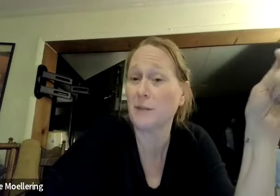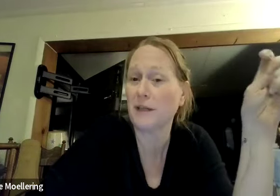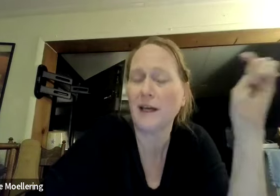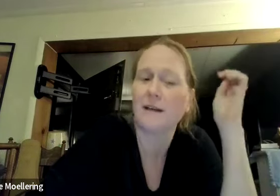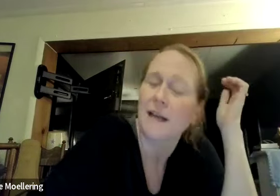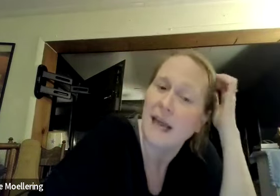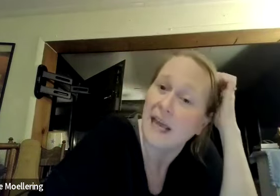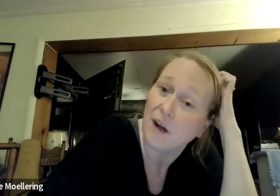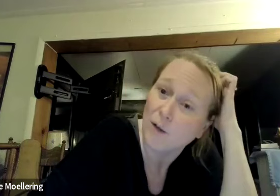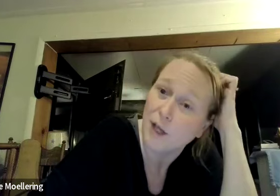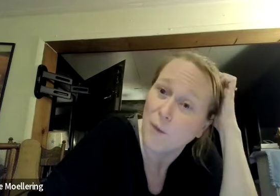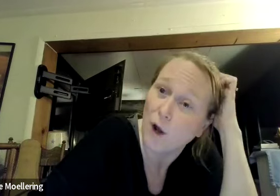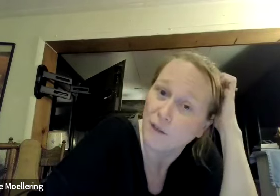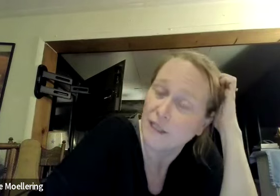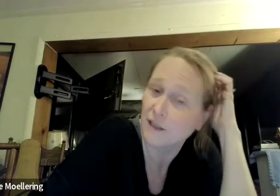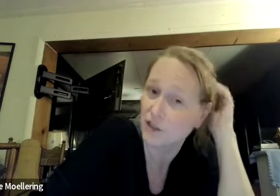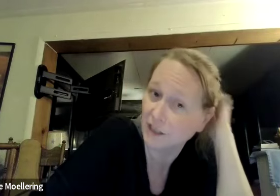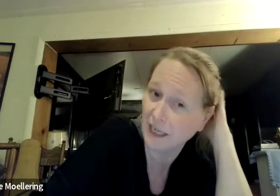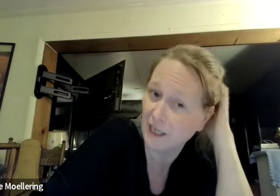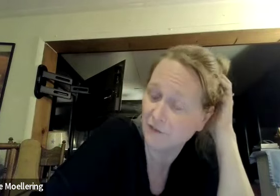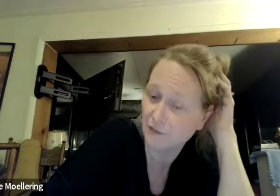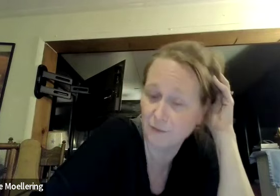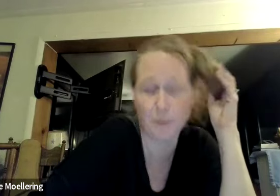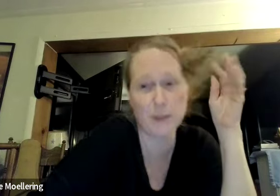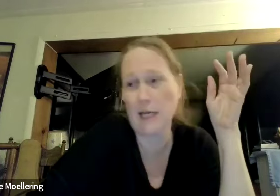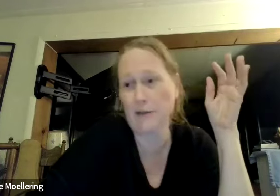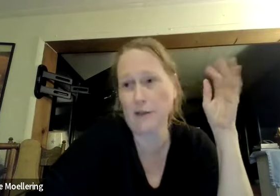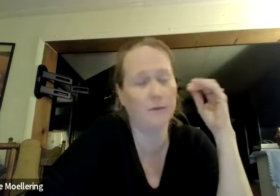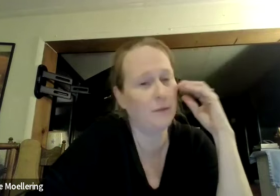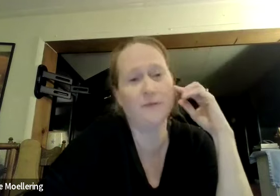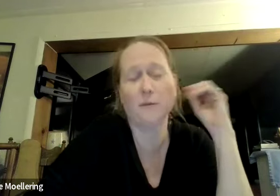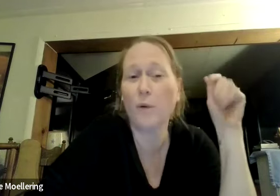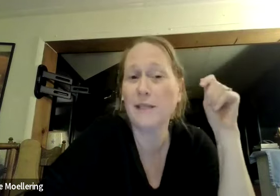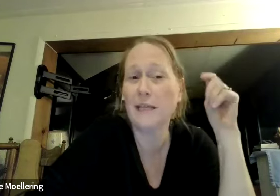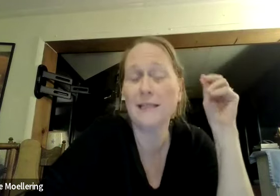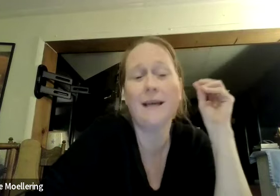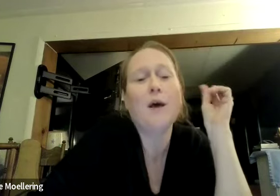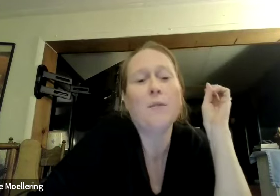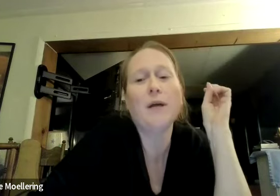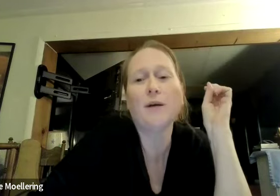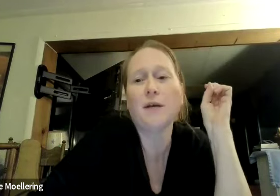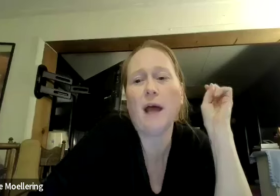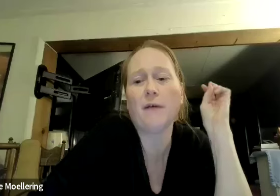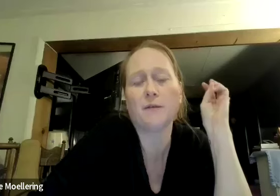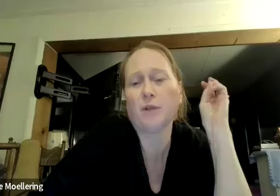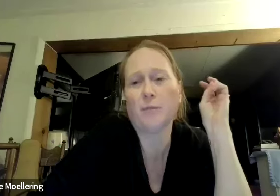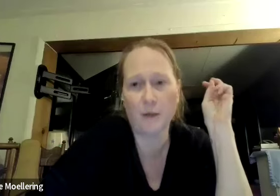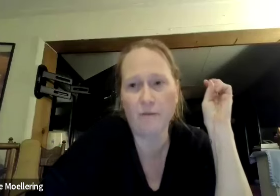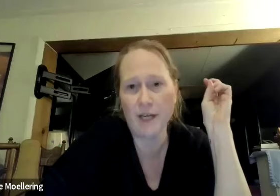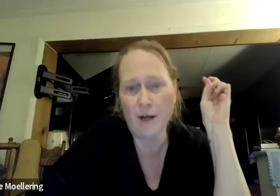about that. And also, over the years, Julie and I have put together, like, we have some quizzes, but we also have some really brief